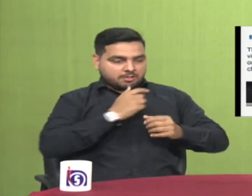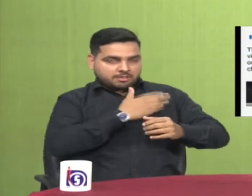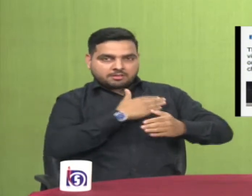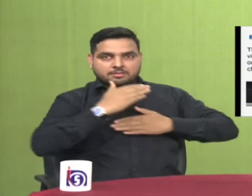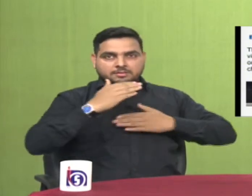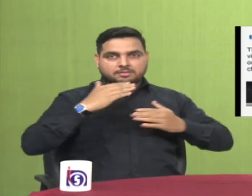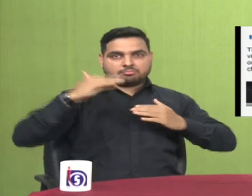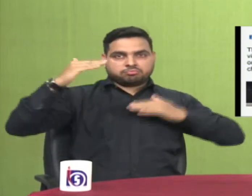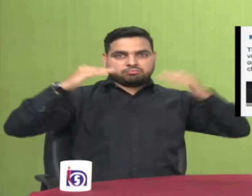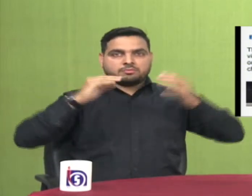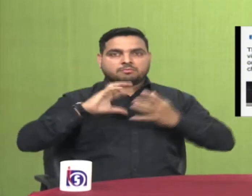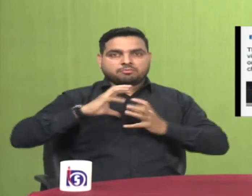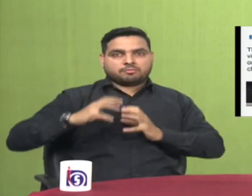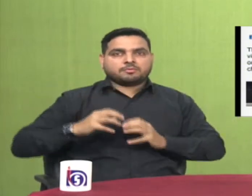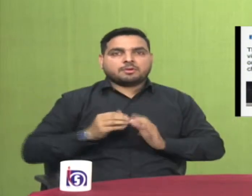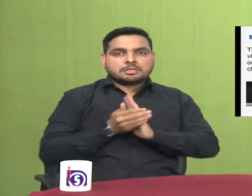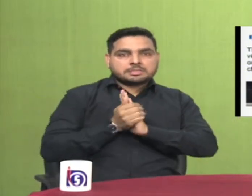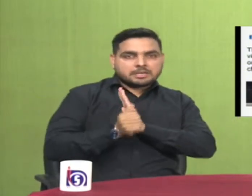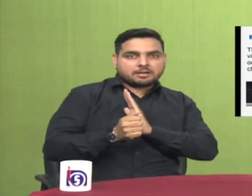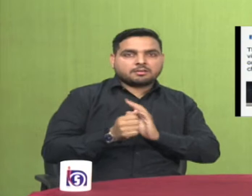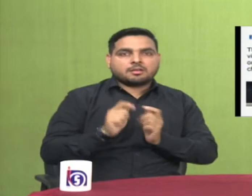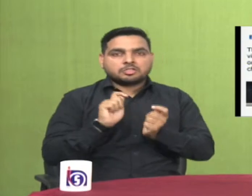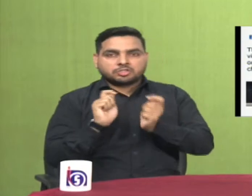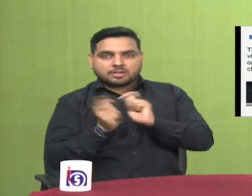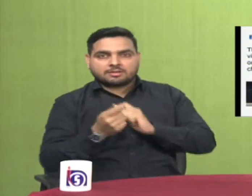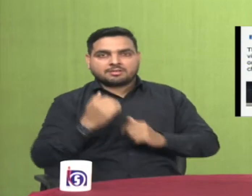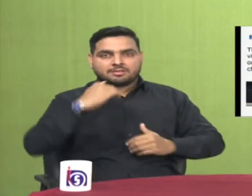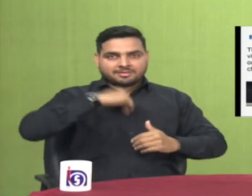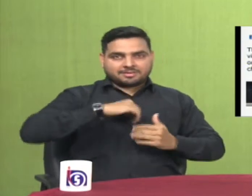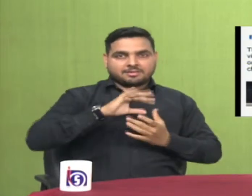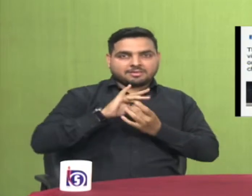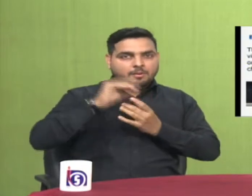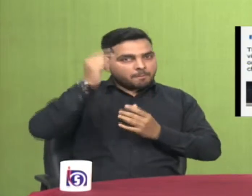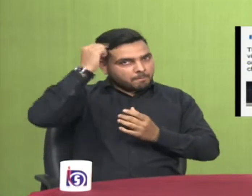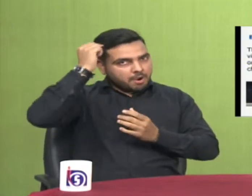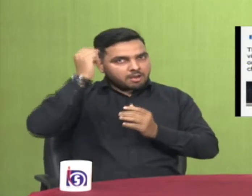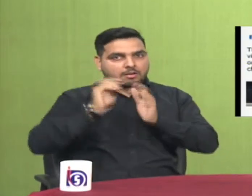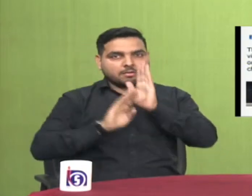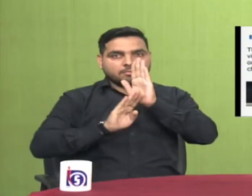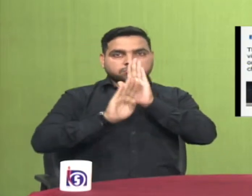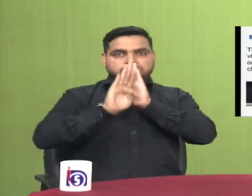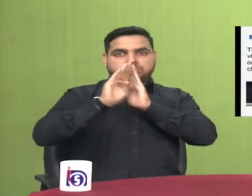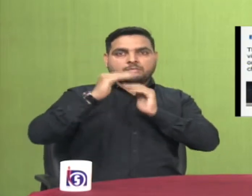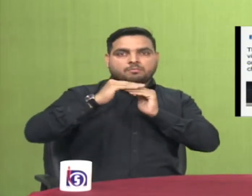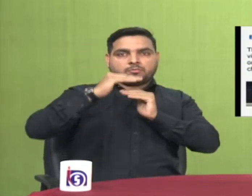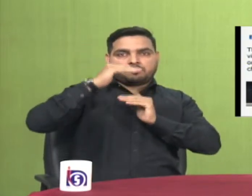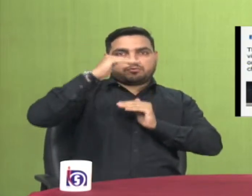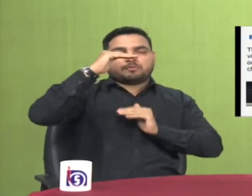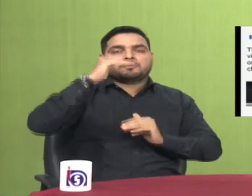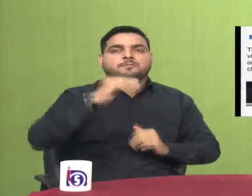motor skills, changes at puberty, for example, hair growth.